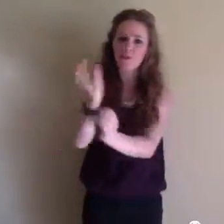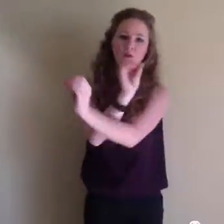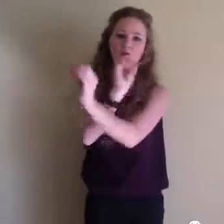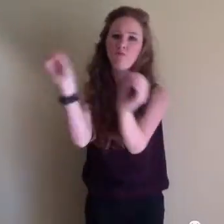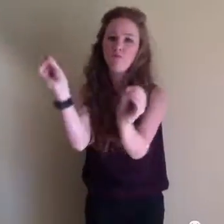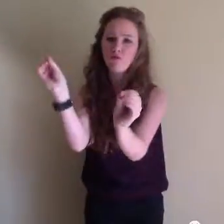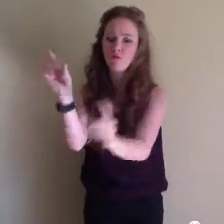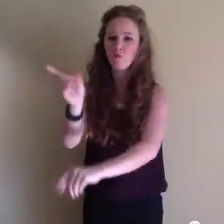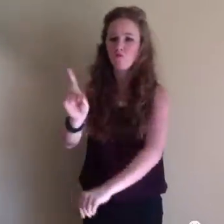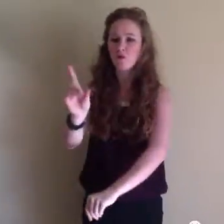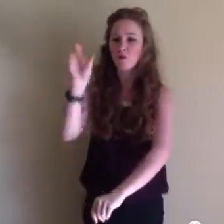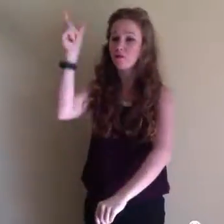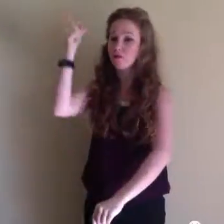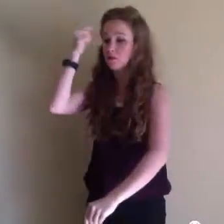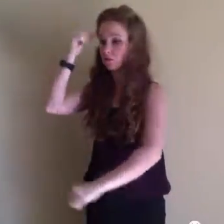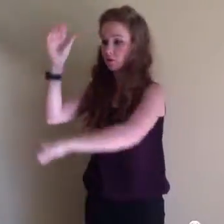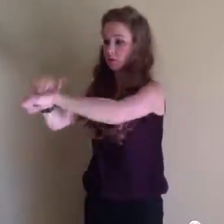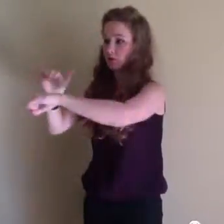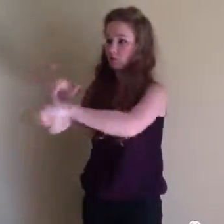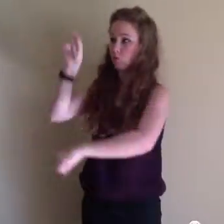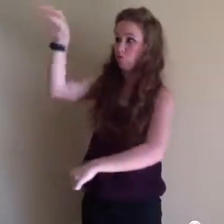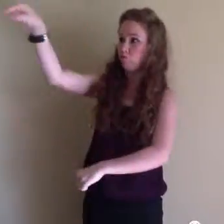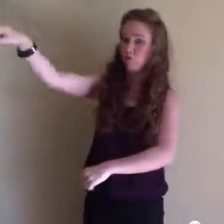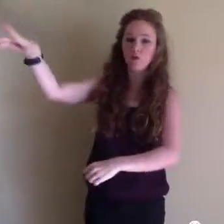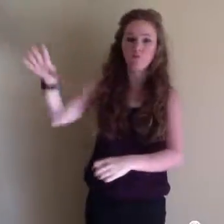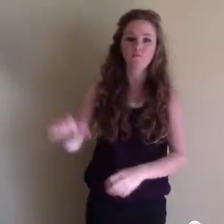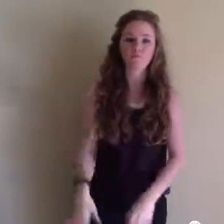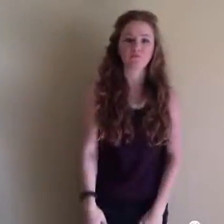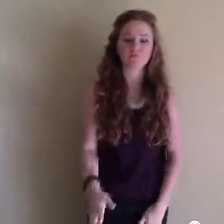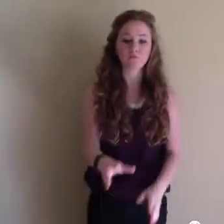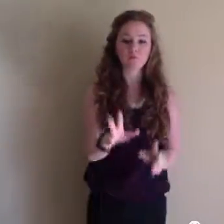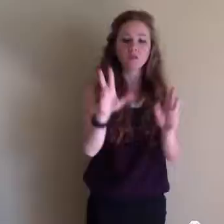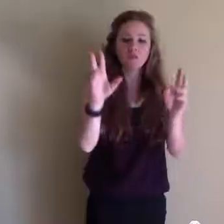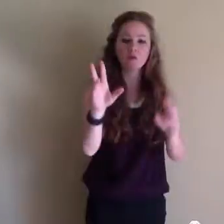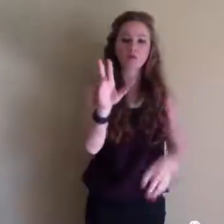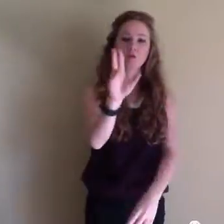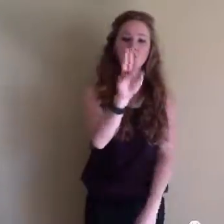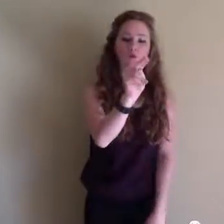the colonists weren't angry about the law. They were angry about the government in England